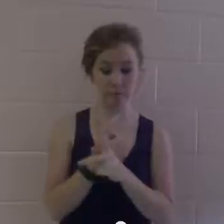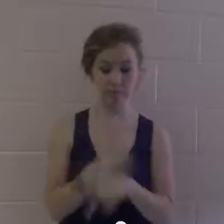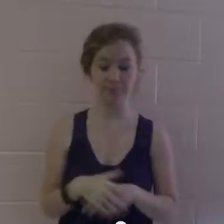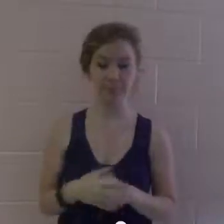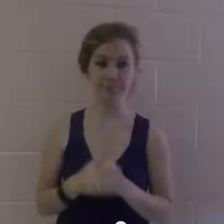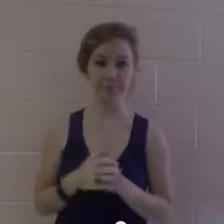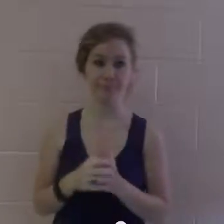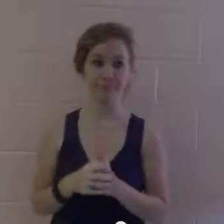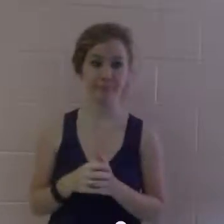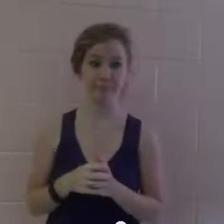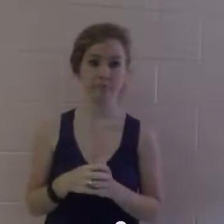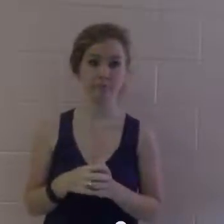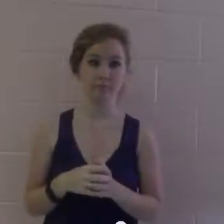And must be very careful.